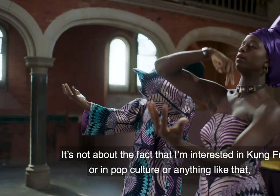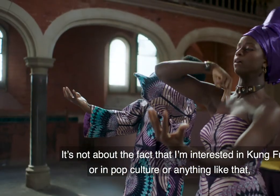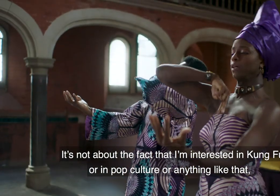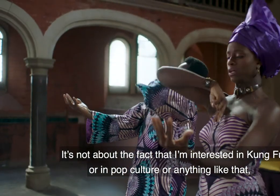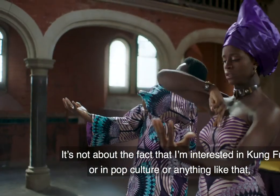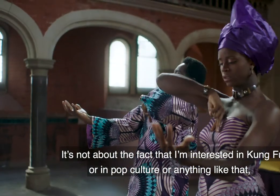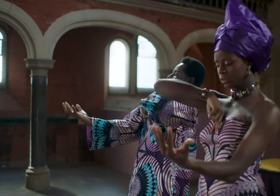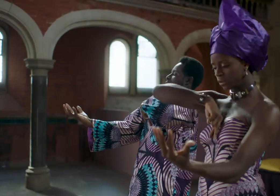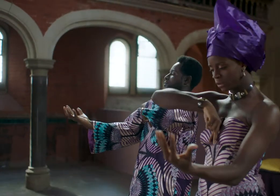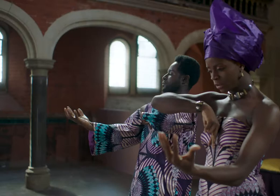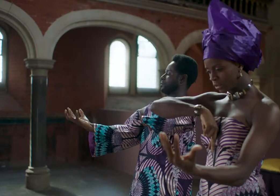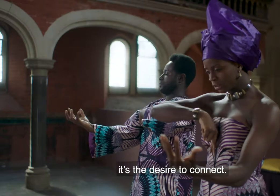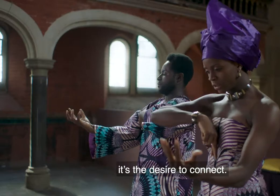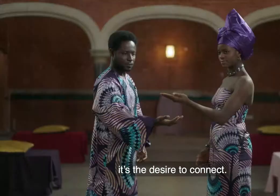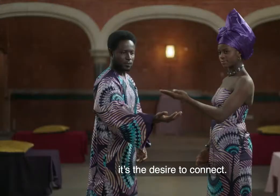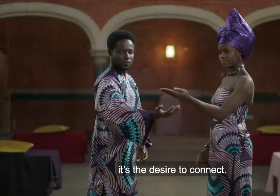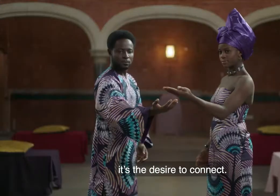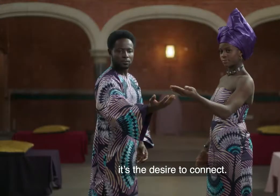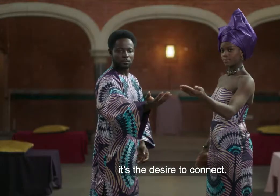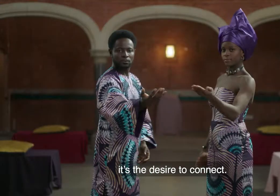anything like that. It's the desire to connect.